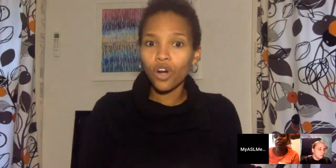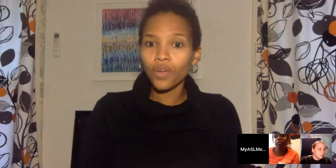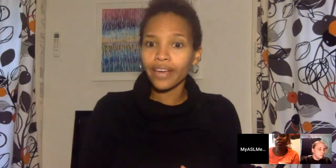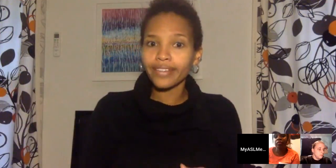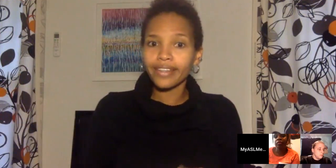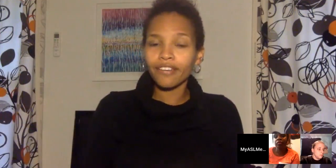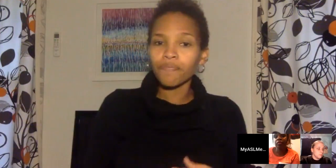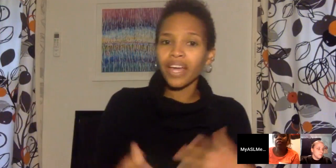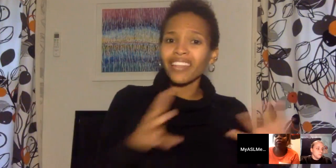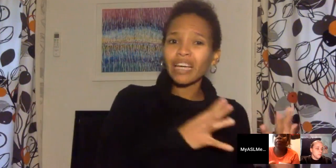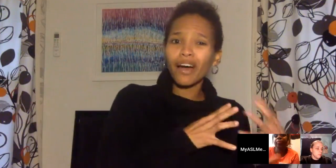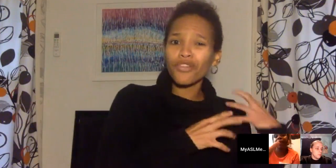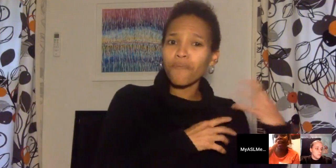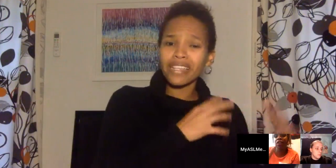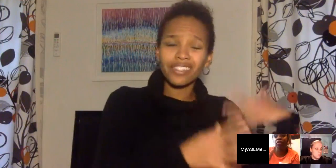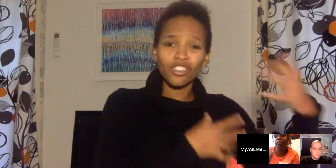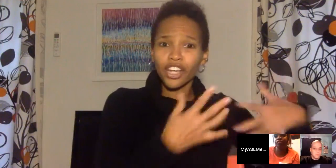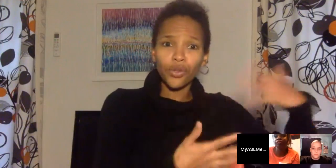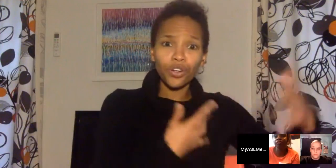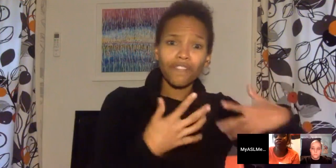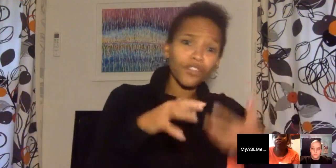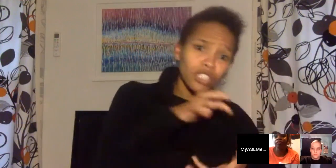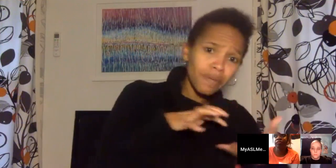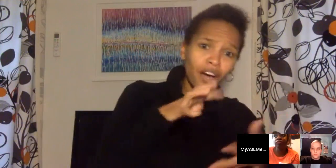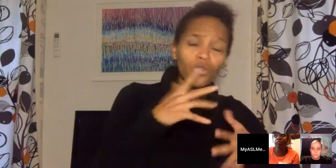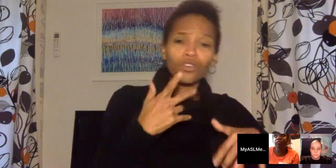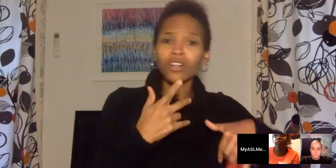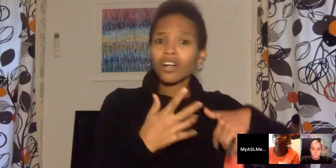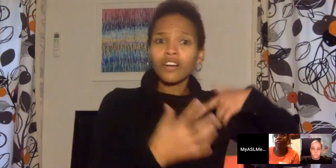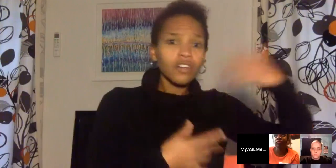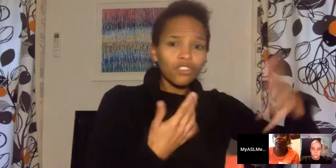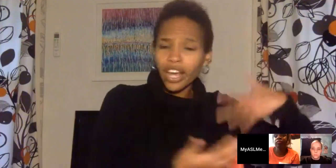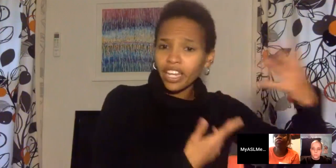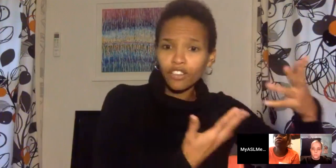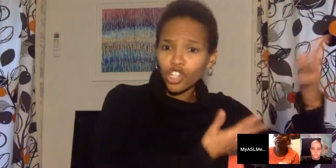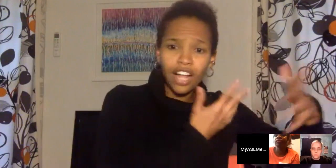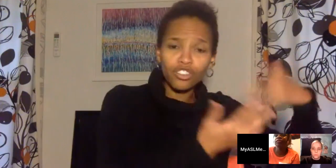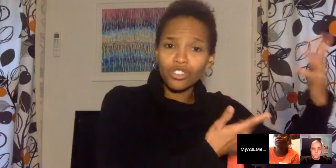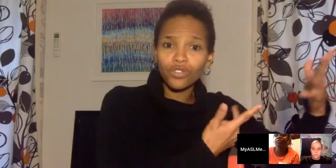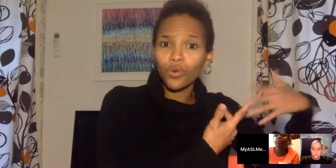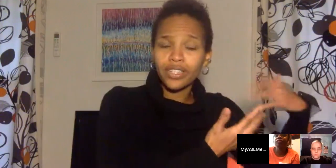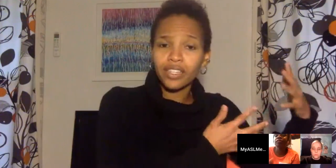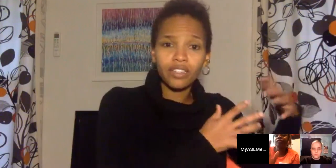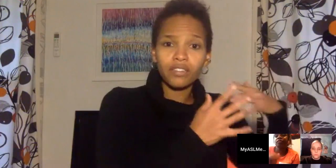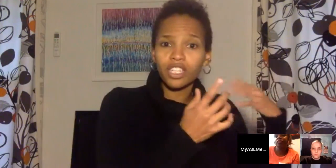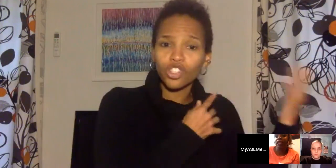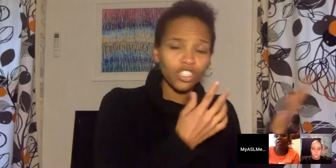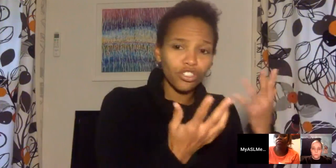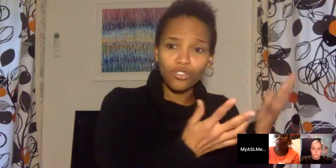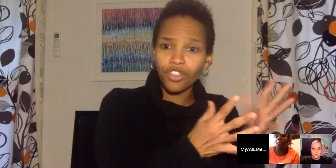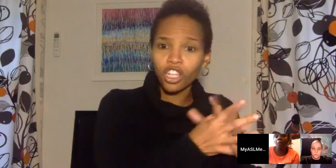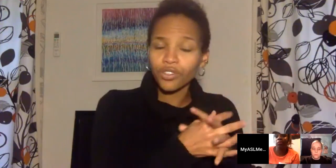own ASL? Anything about the message that you were confused about, or any other challenges or voicing suggestions or thoughts or